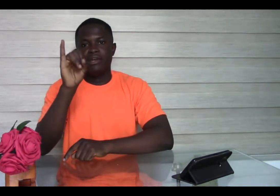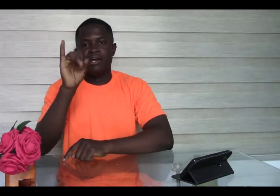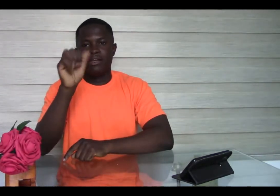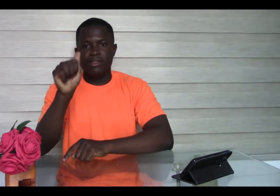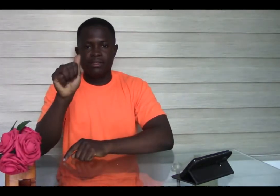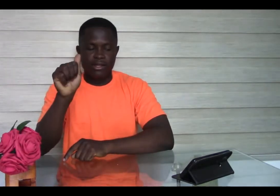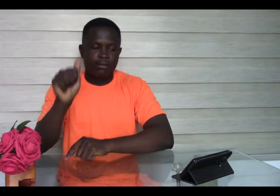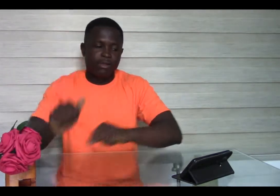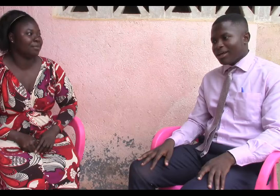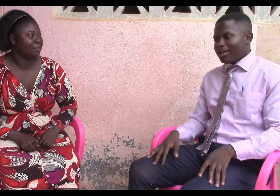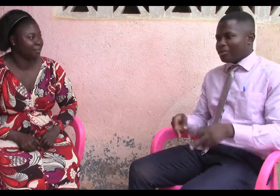Gambia, Gambia.